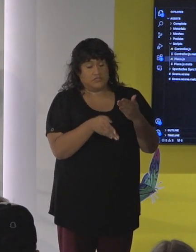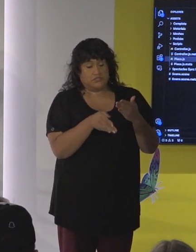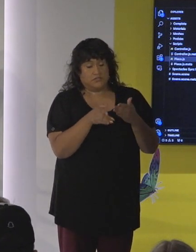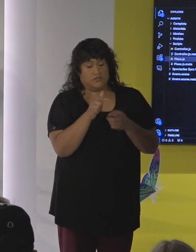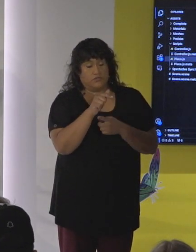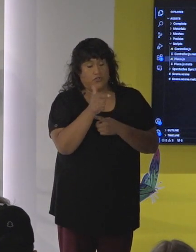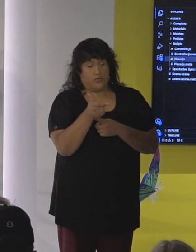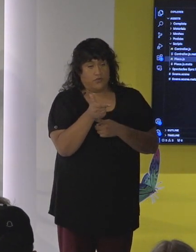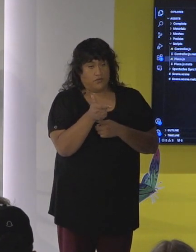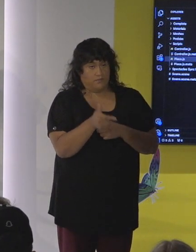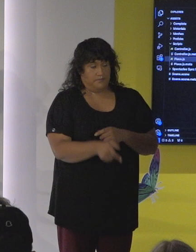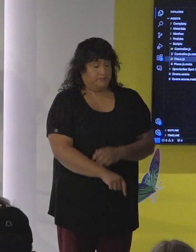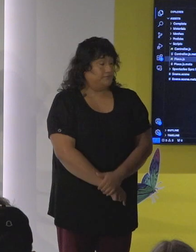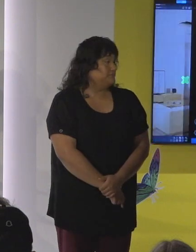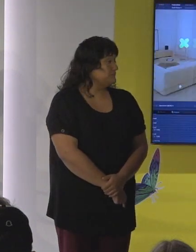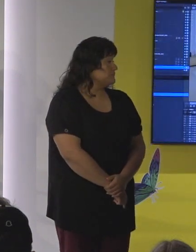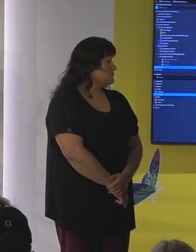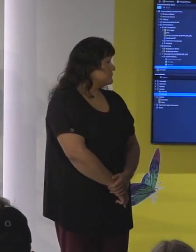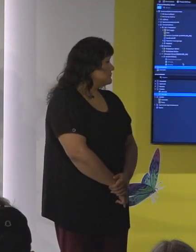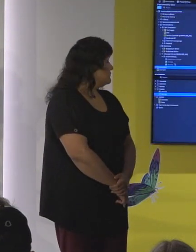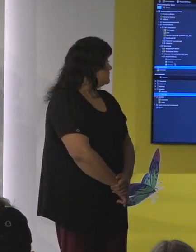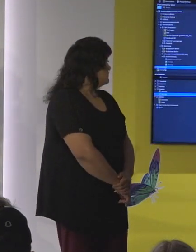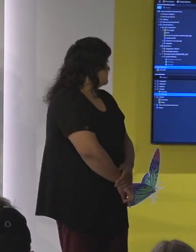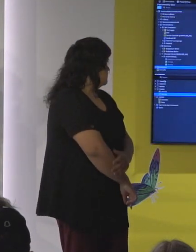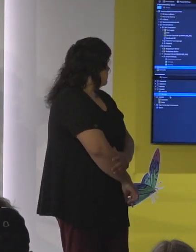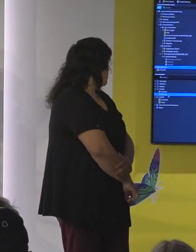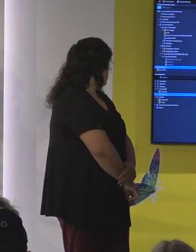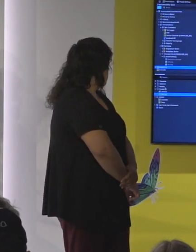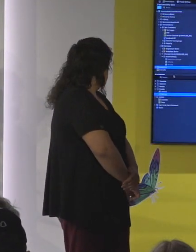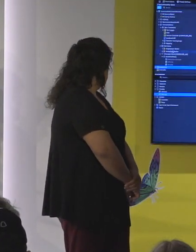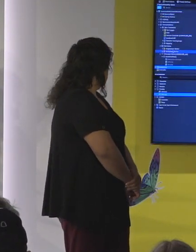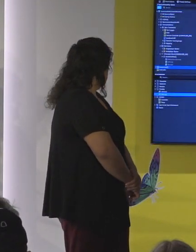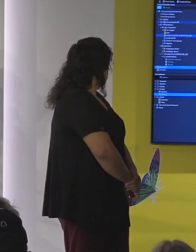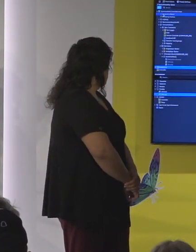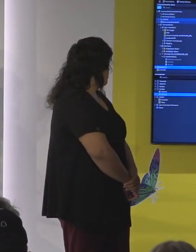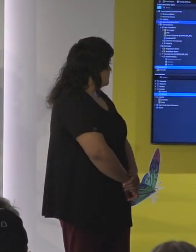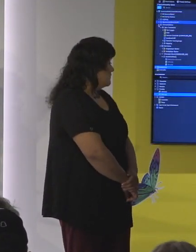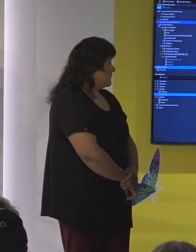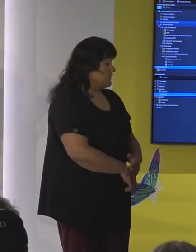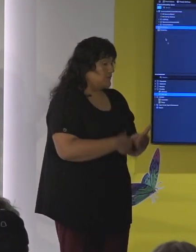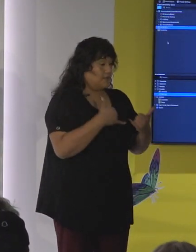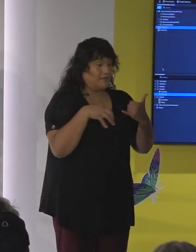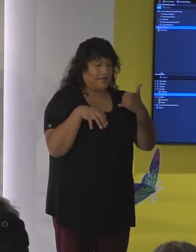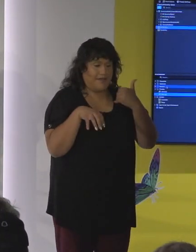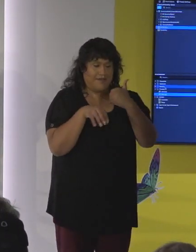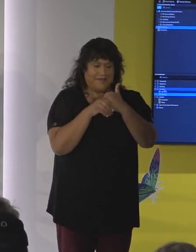turn. So now I need to add these to my prefabs.